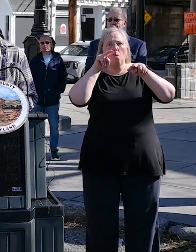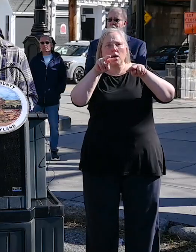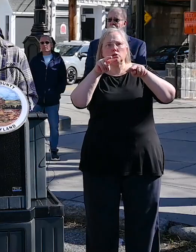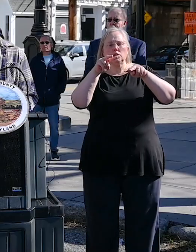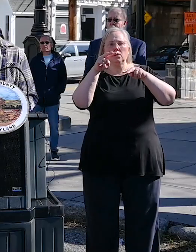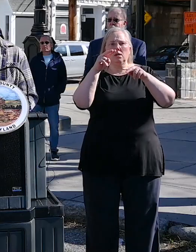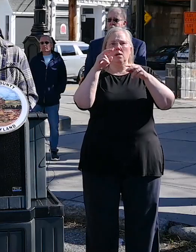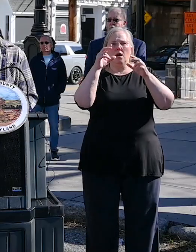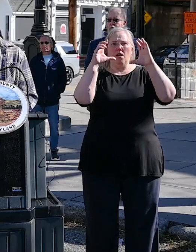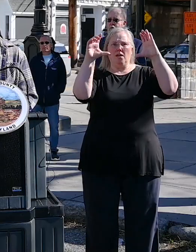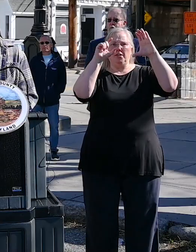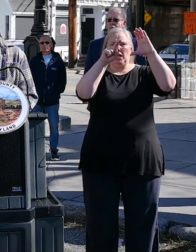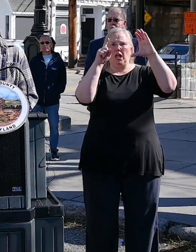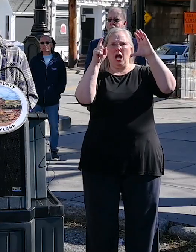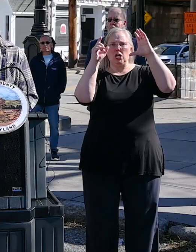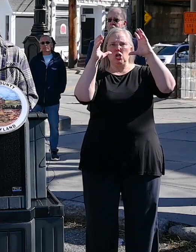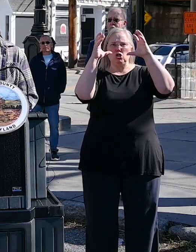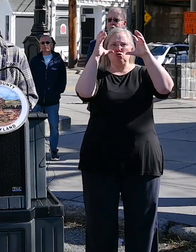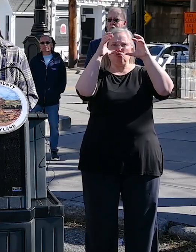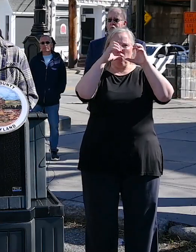disappear. It